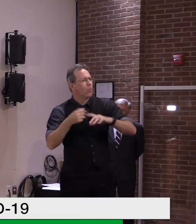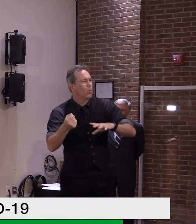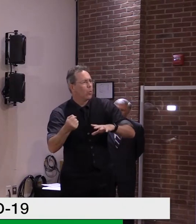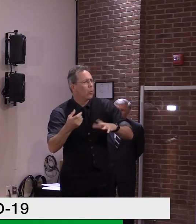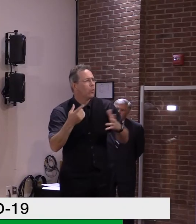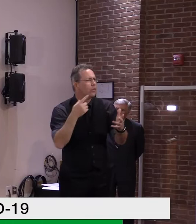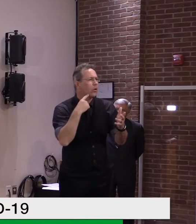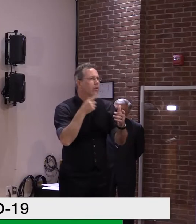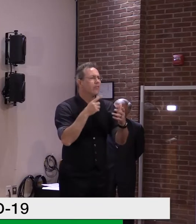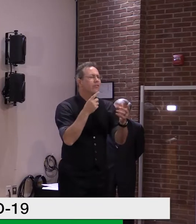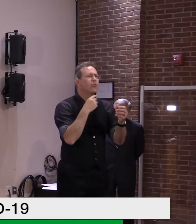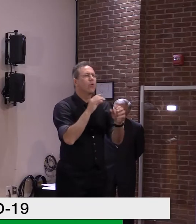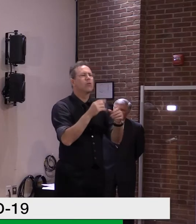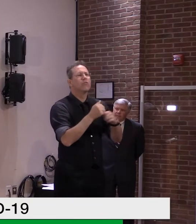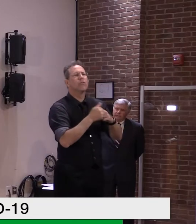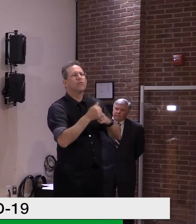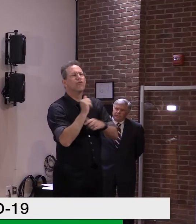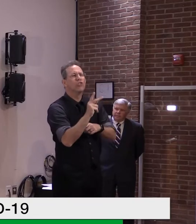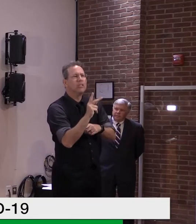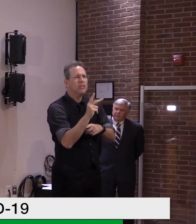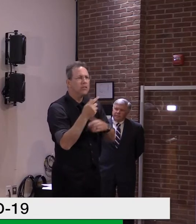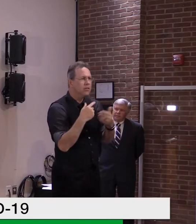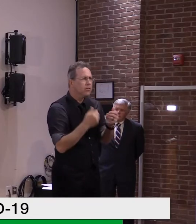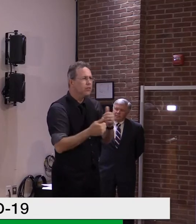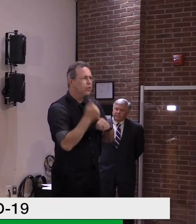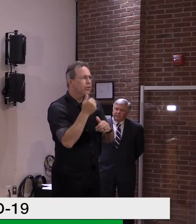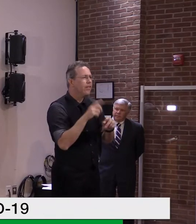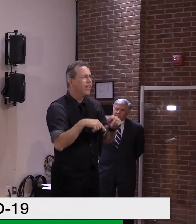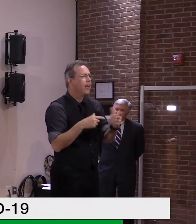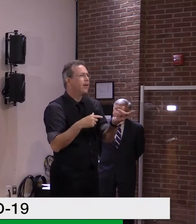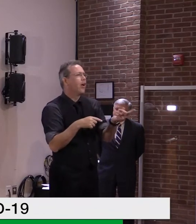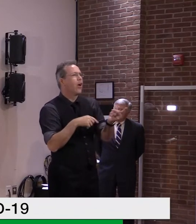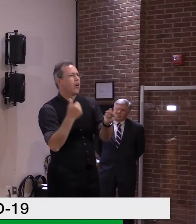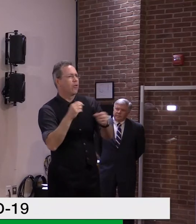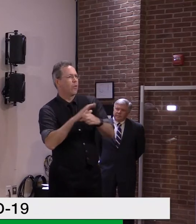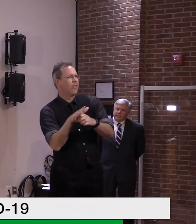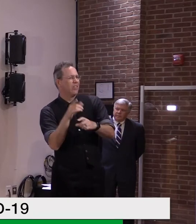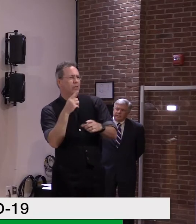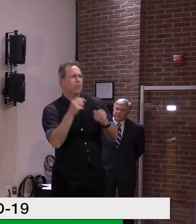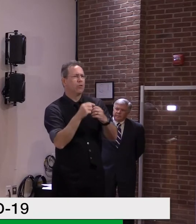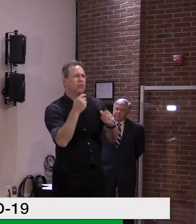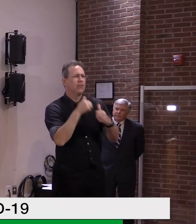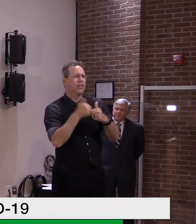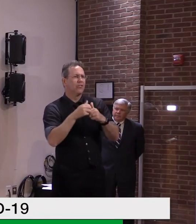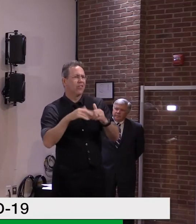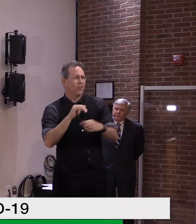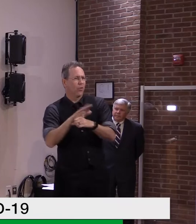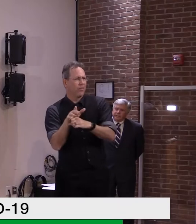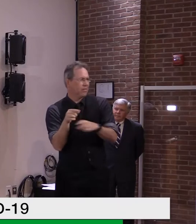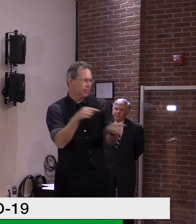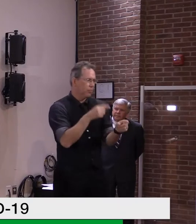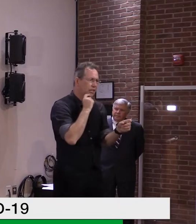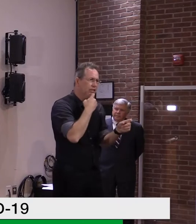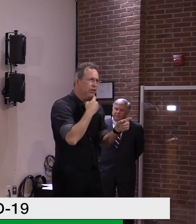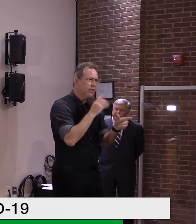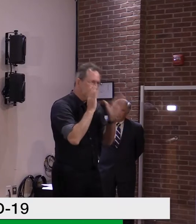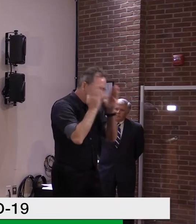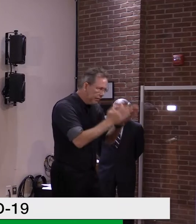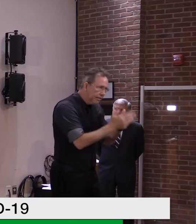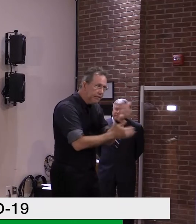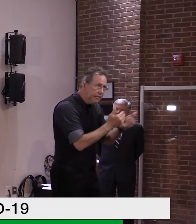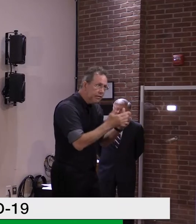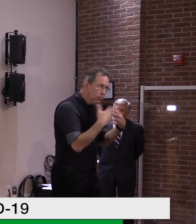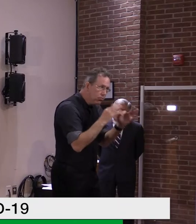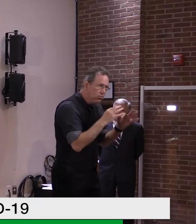We just have to understand that and balance that no matter what kind of vaccine we're talking about. Because many have